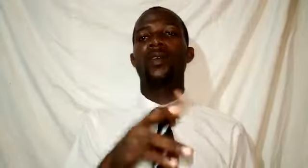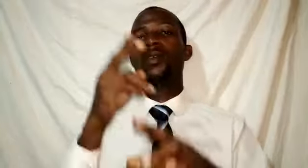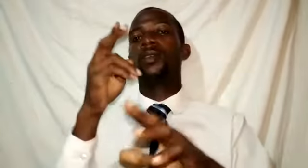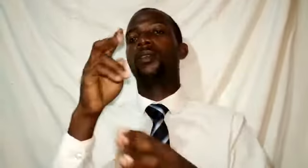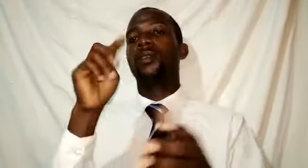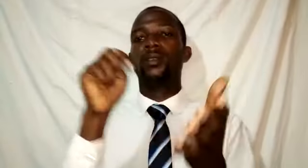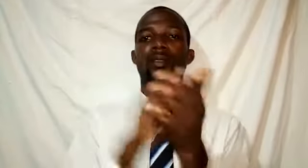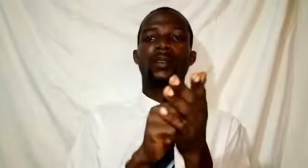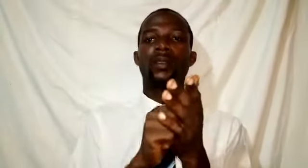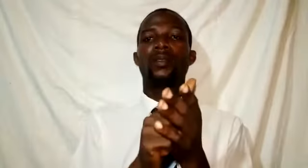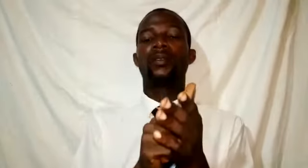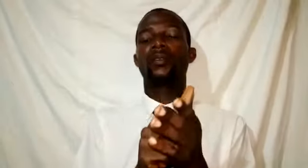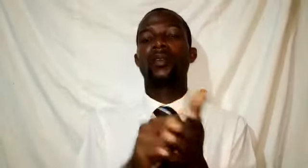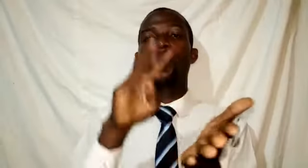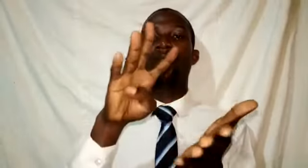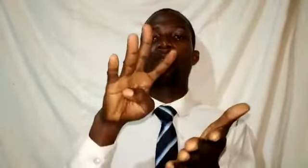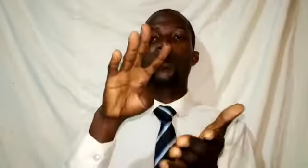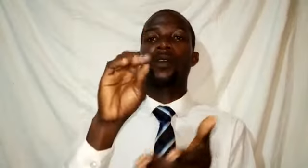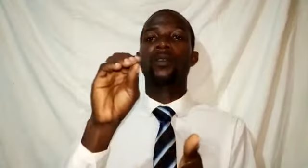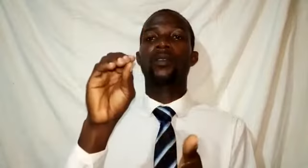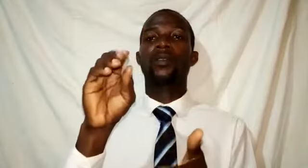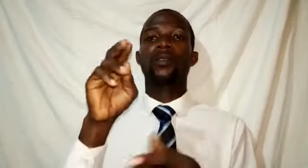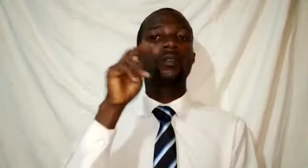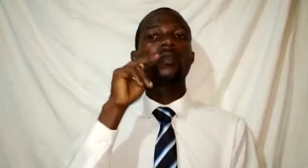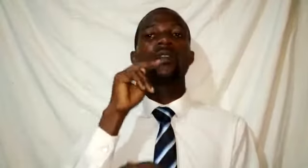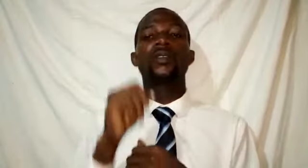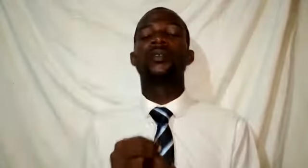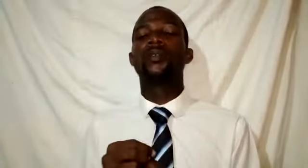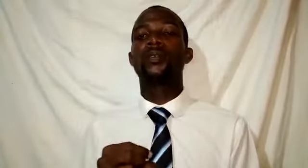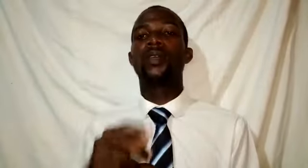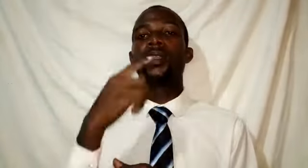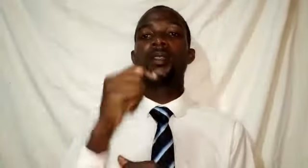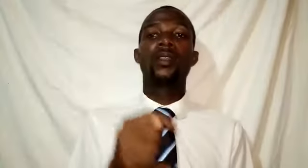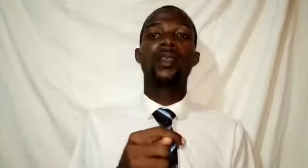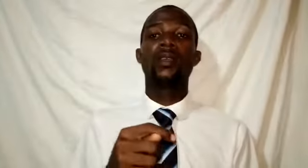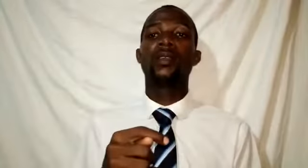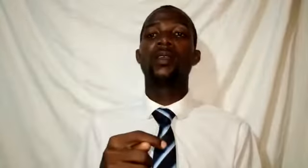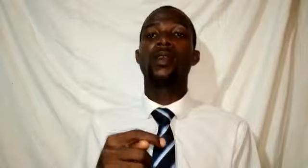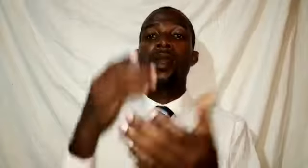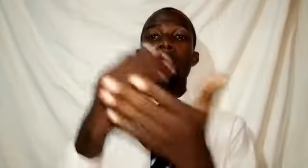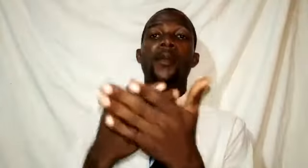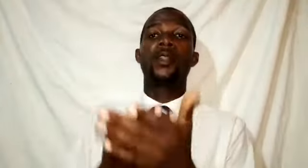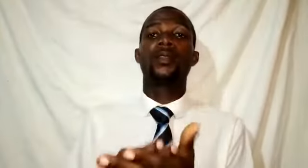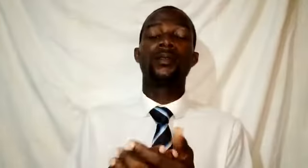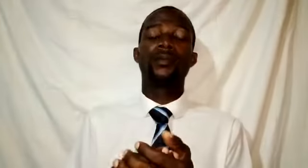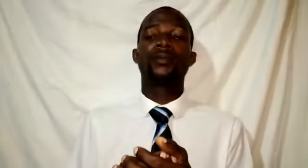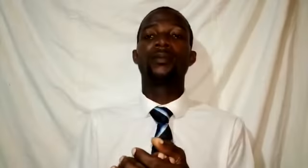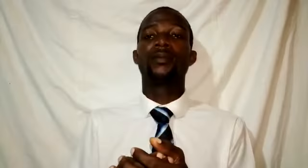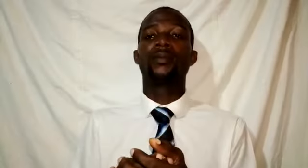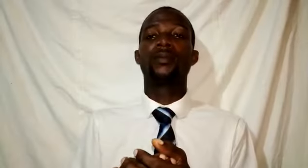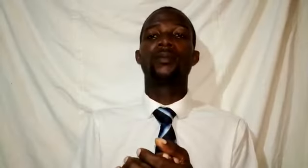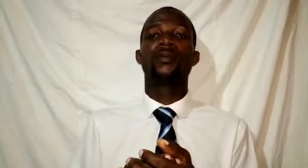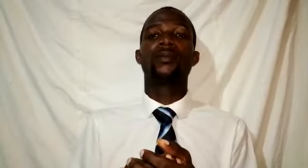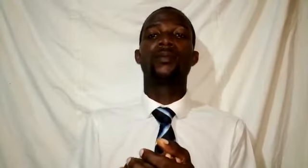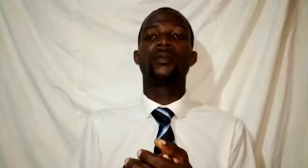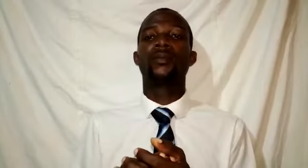4,000 naira. The capital or the amount at the